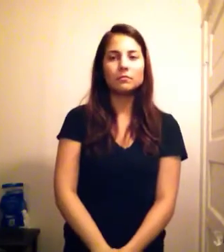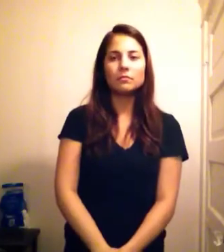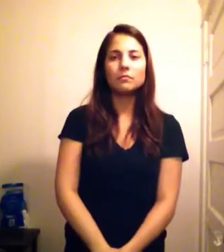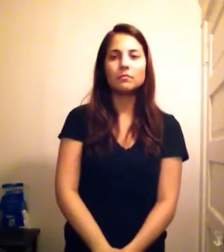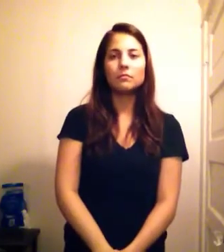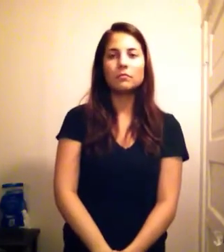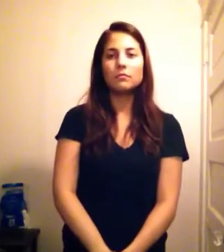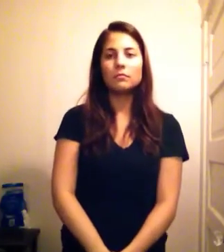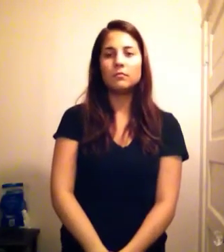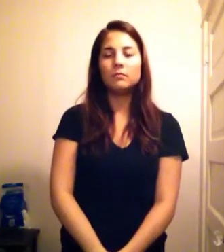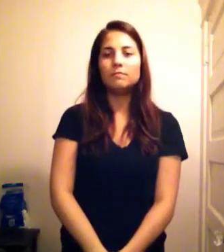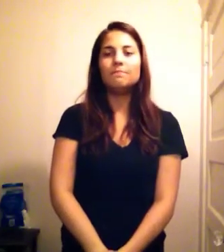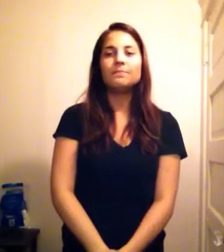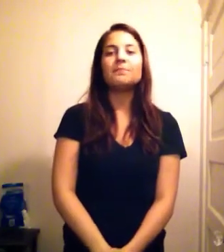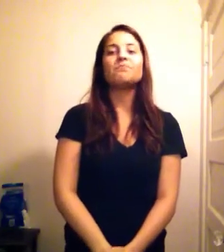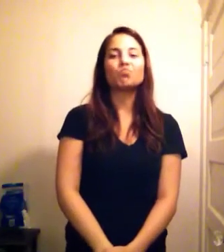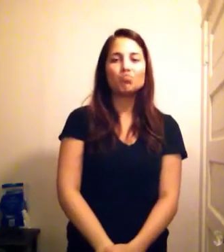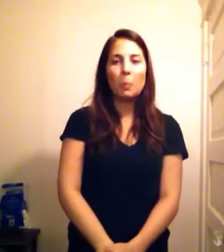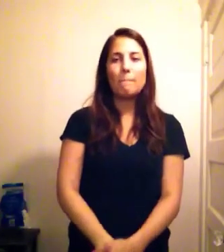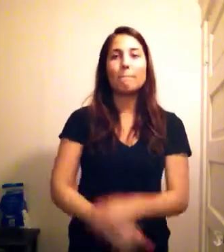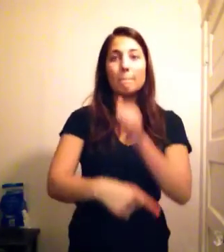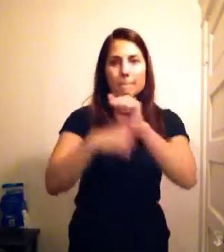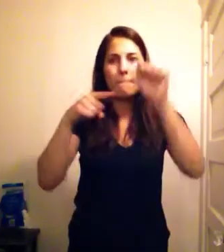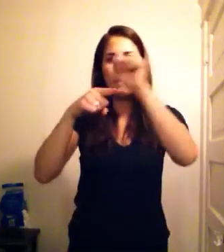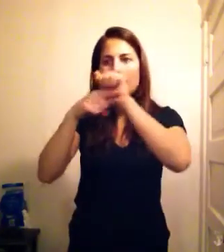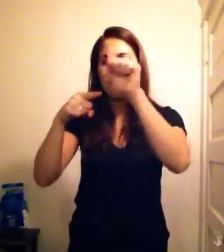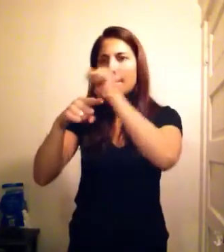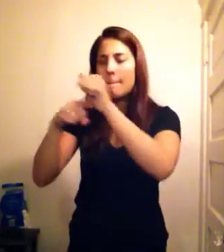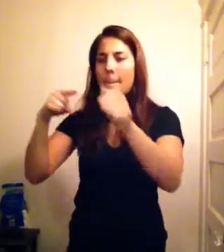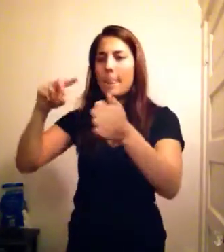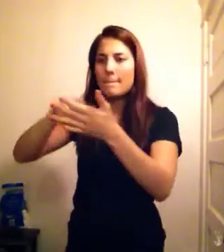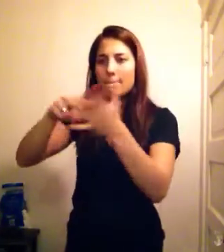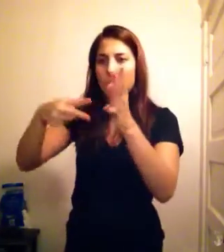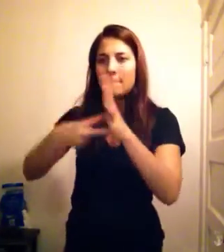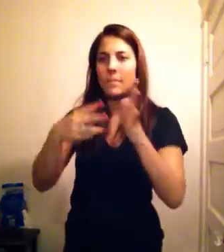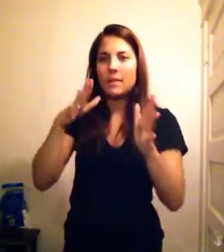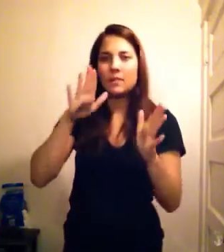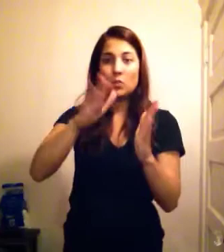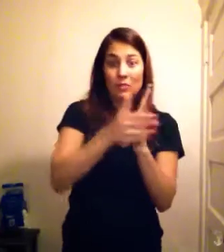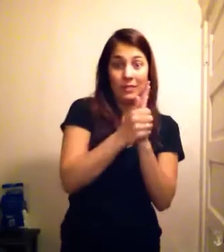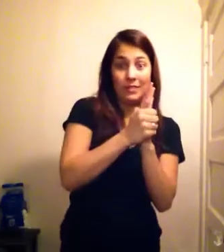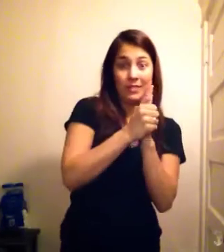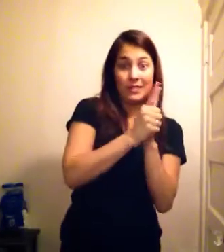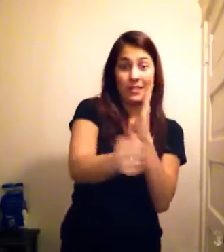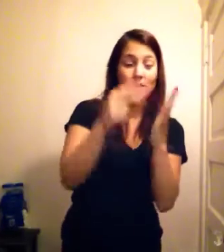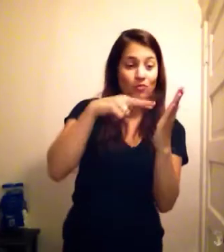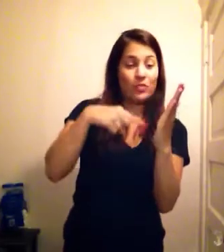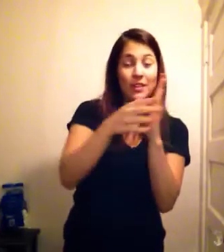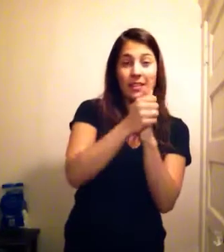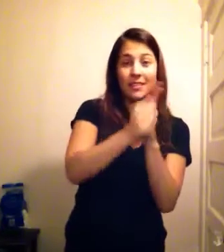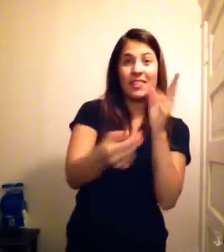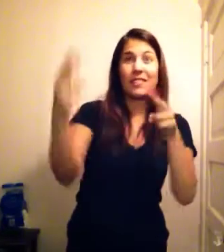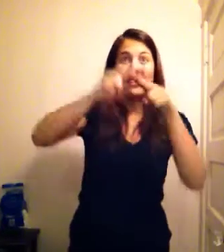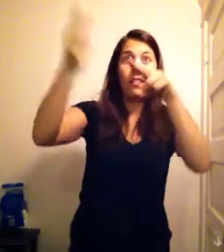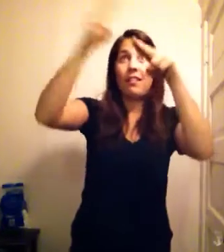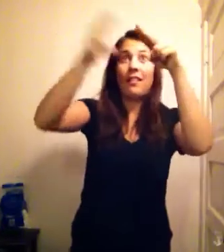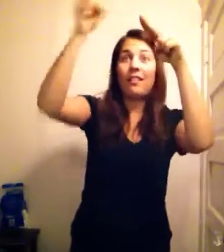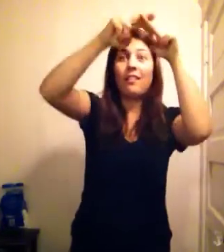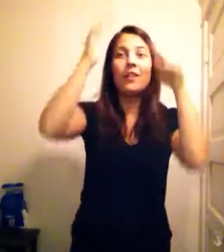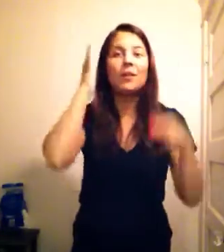the more you practice, the better you get, challenge yourself. The best area of challenge is to read works you are unfamiliar